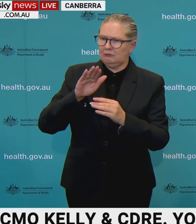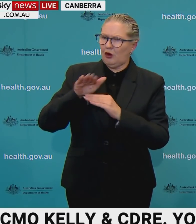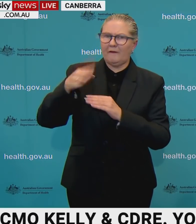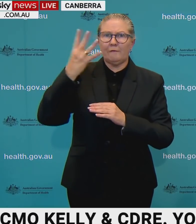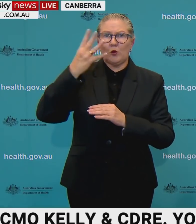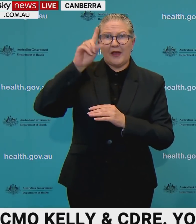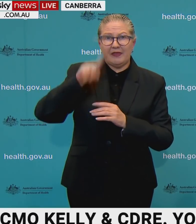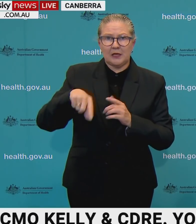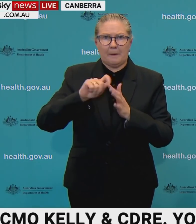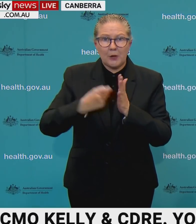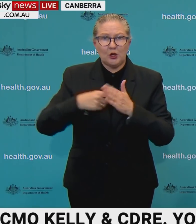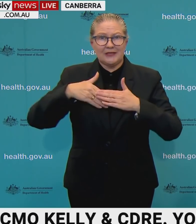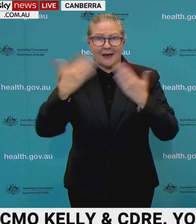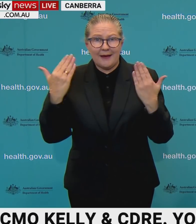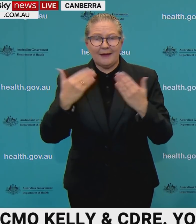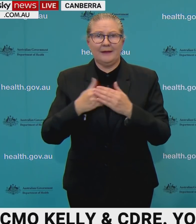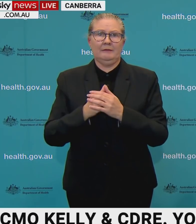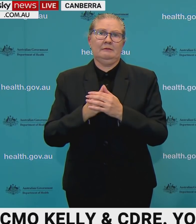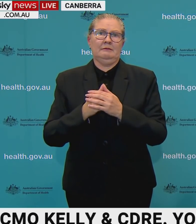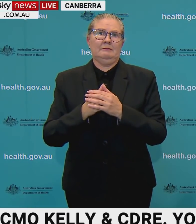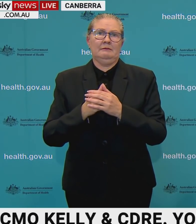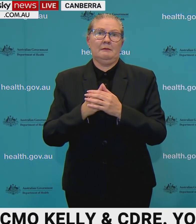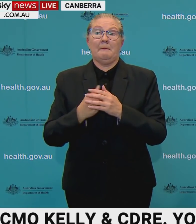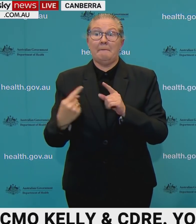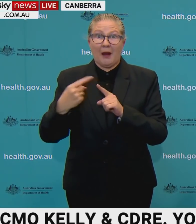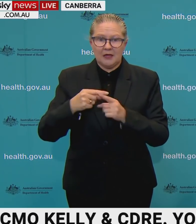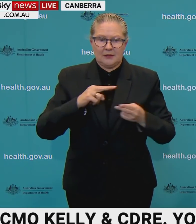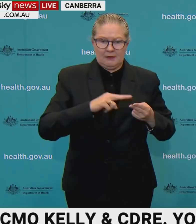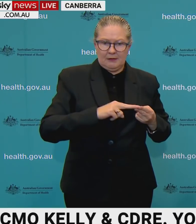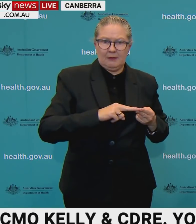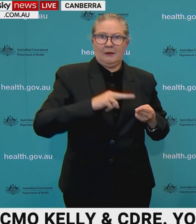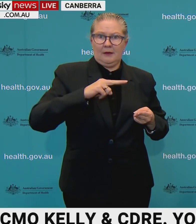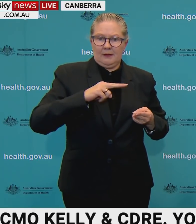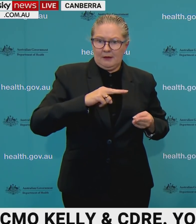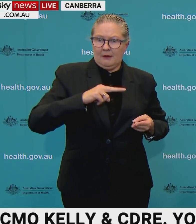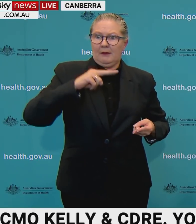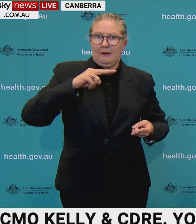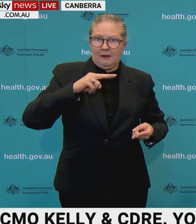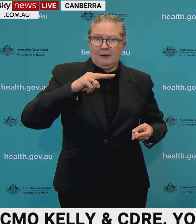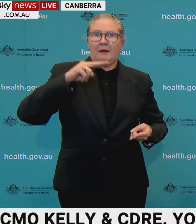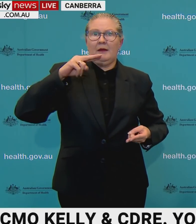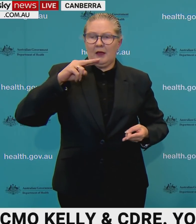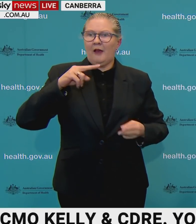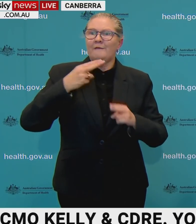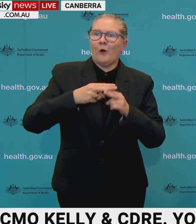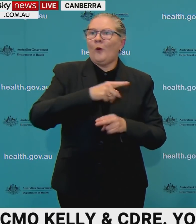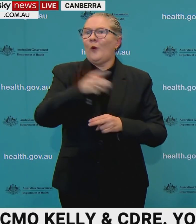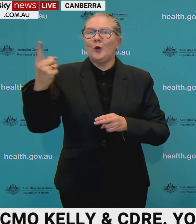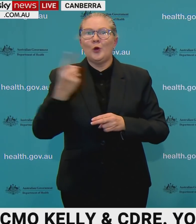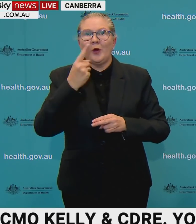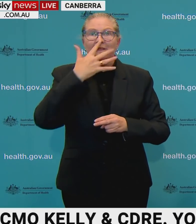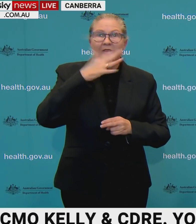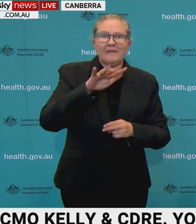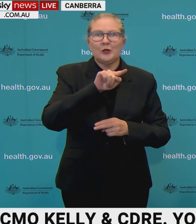per day, and that's predominantly on the back of an increasing and ongoing uptake in the 50 to 69